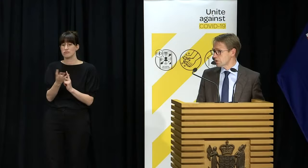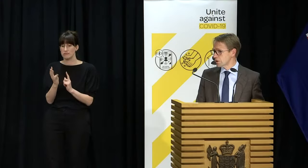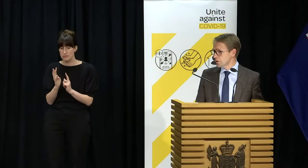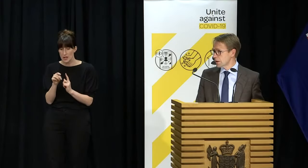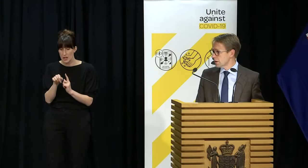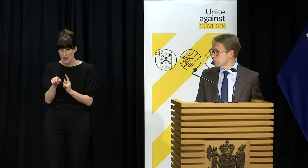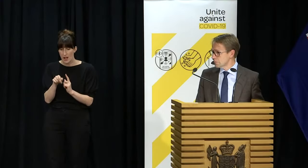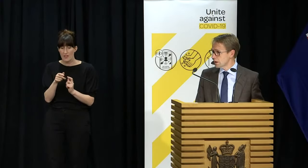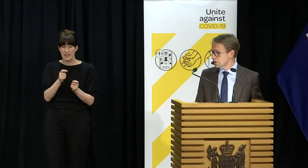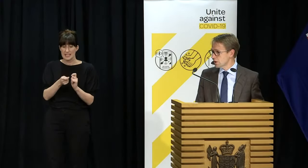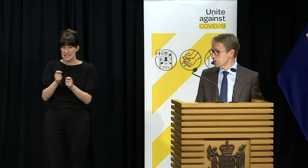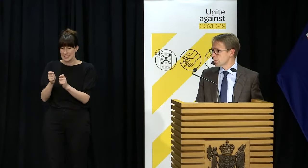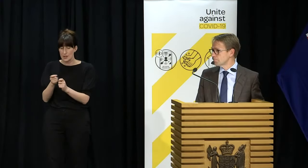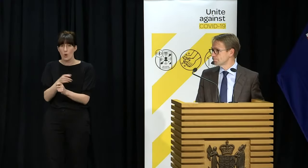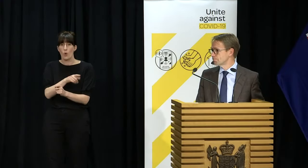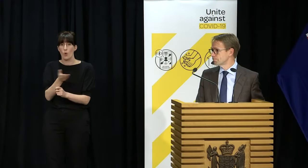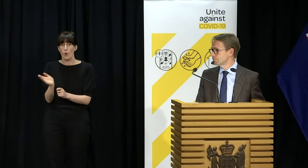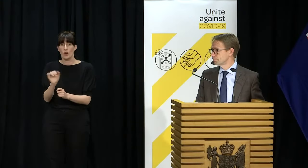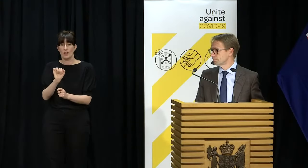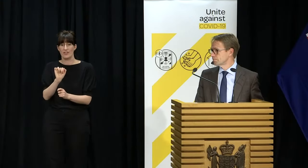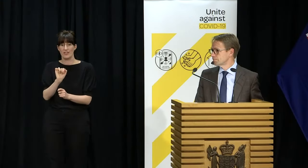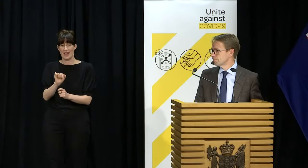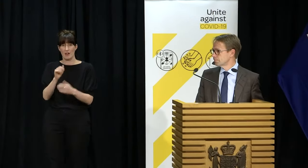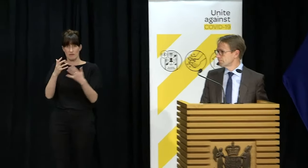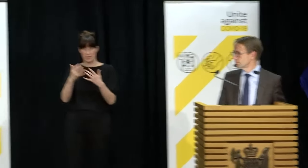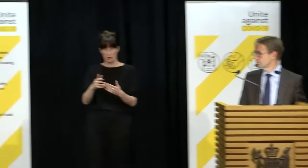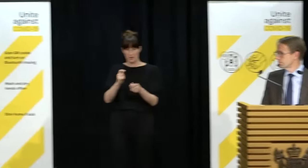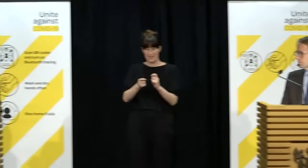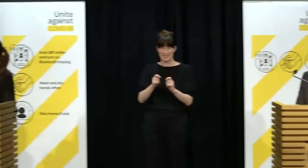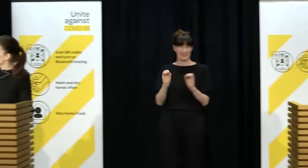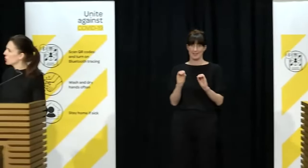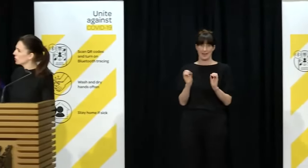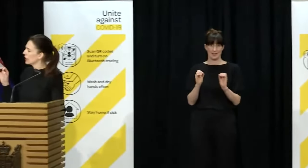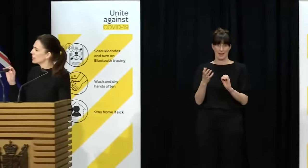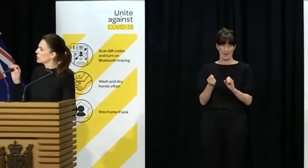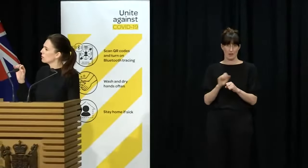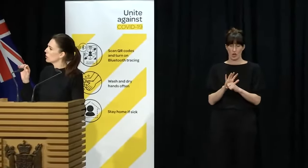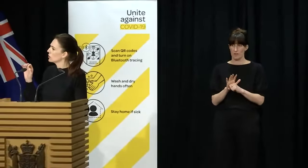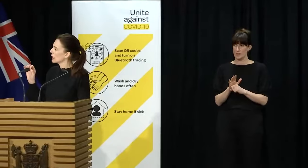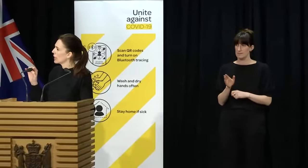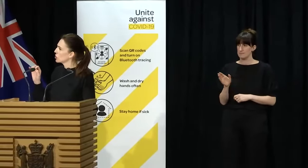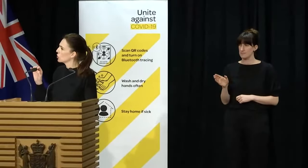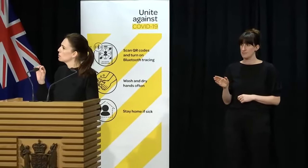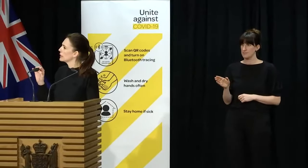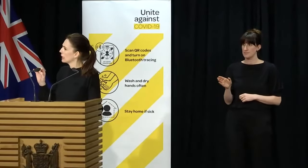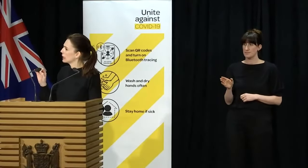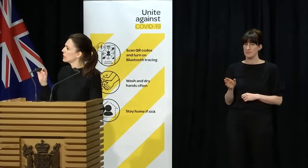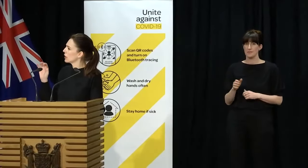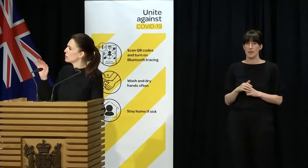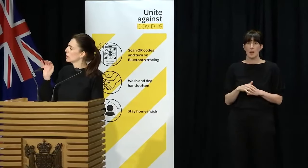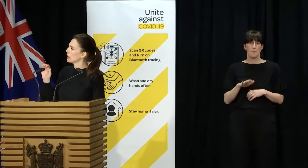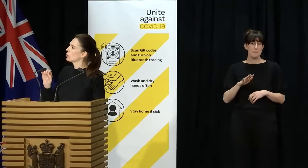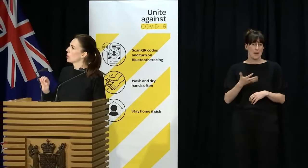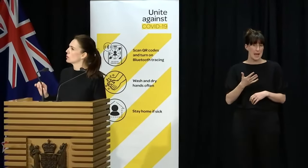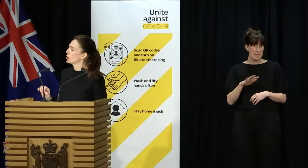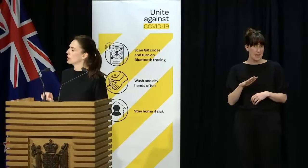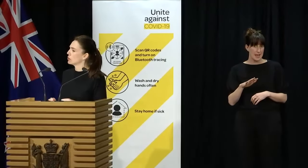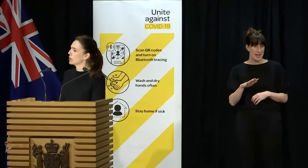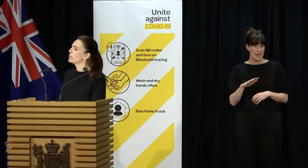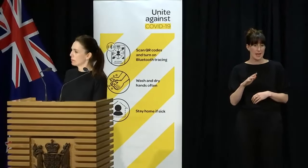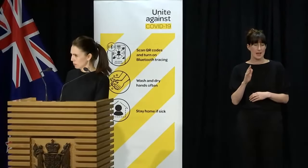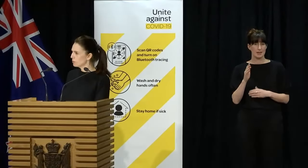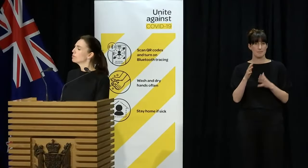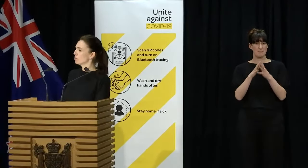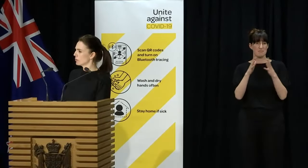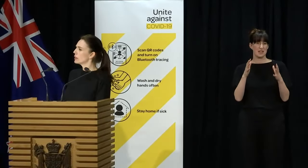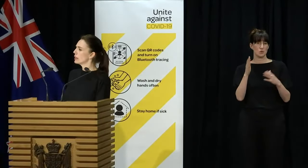an encouraging sign as well. My recollection is we might have had some casual contacts on some of those larger hospitality sites, but Claire will go and check